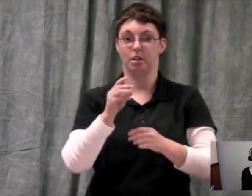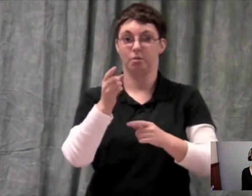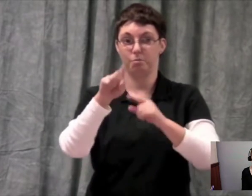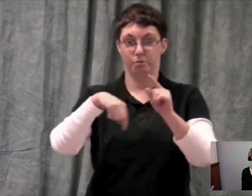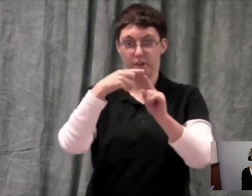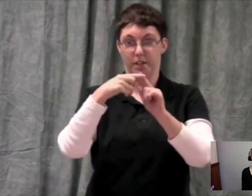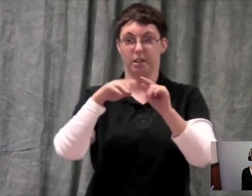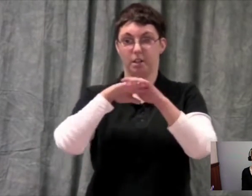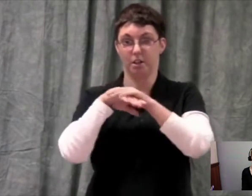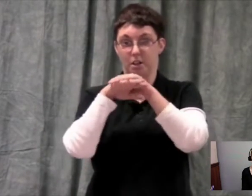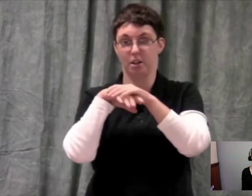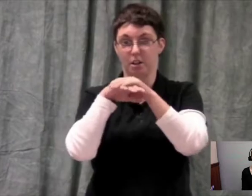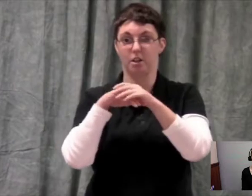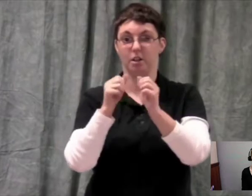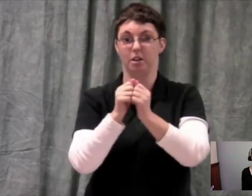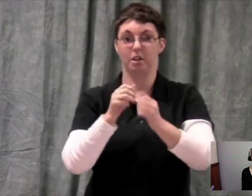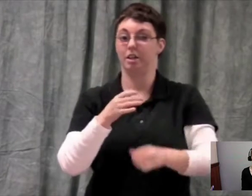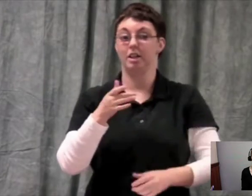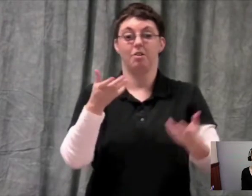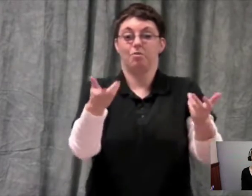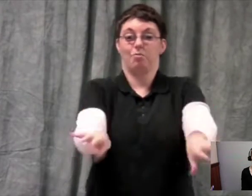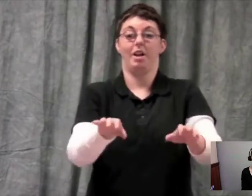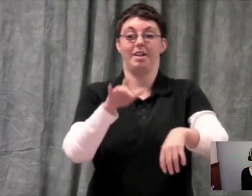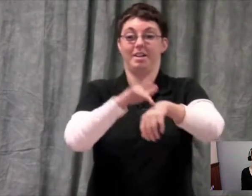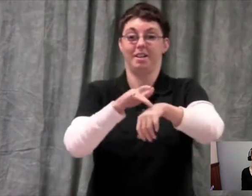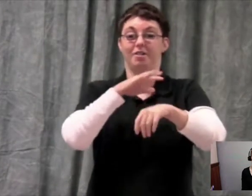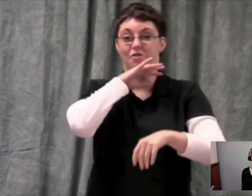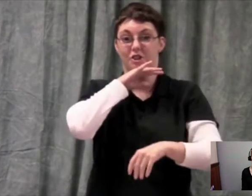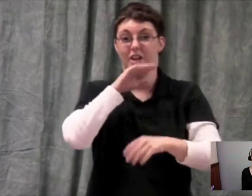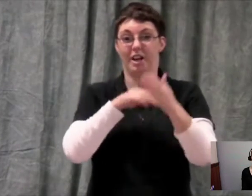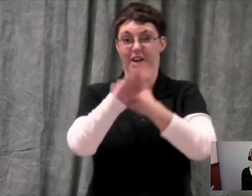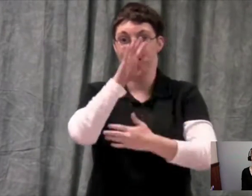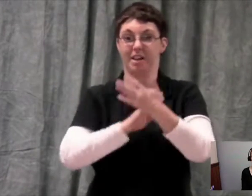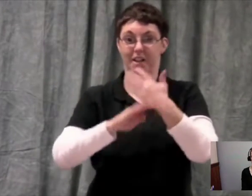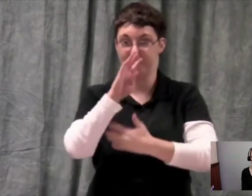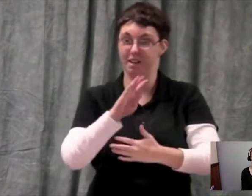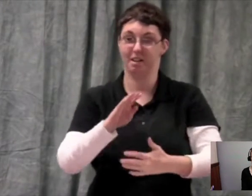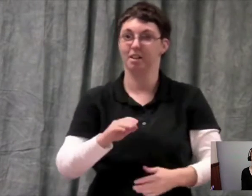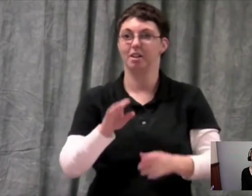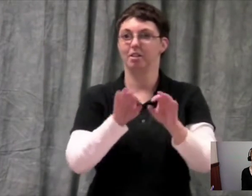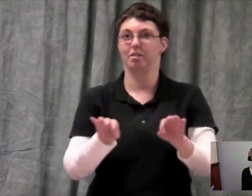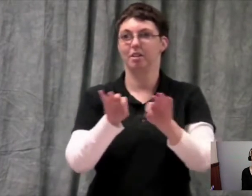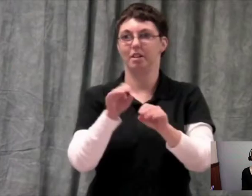especially when you are tactile interpreting. I know that the deafblind person does not want to touch dirty hands. I just want to let you